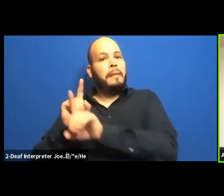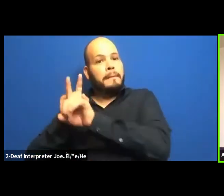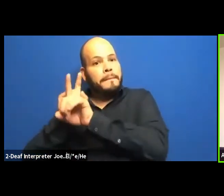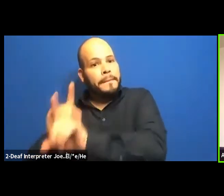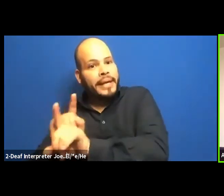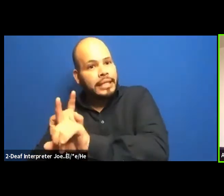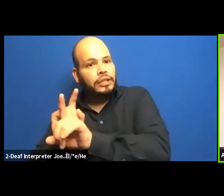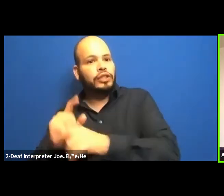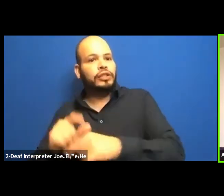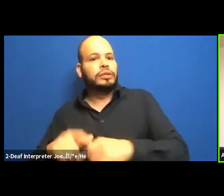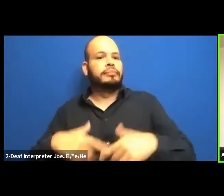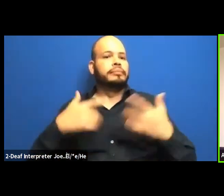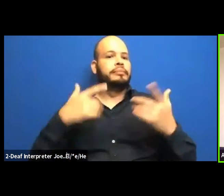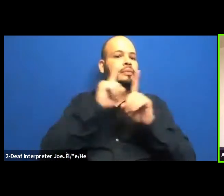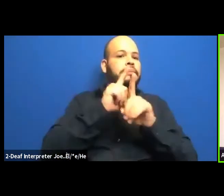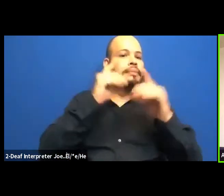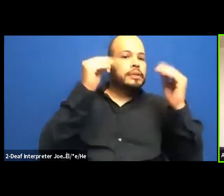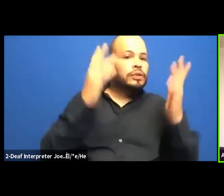from.